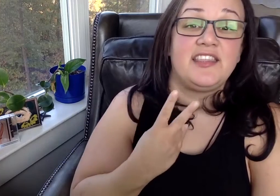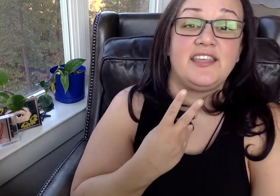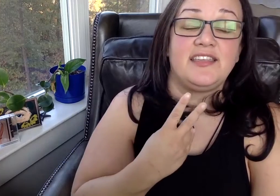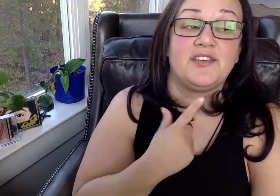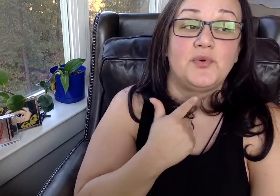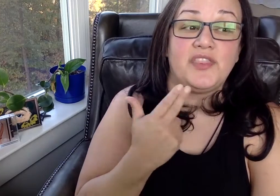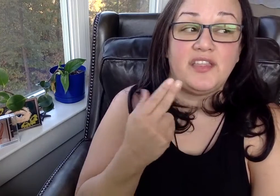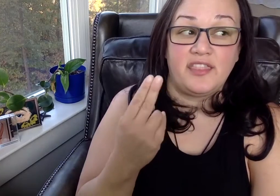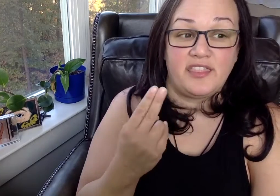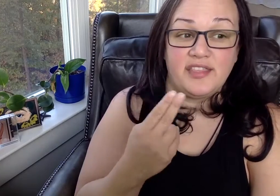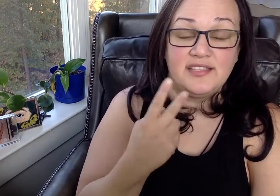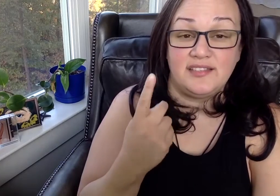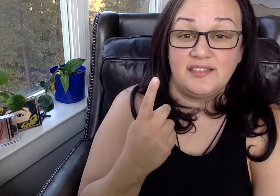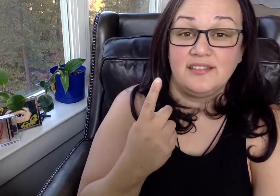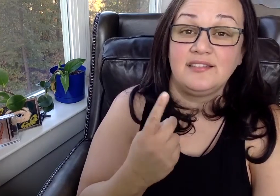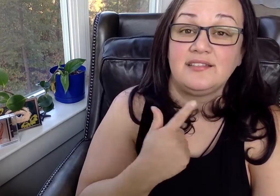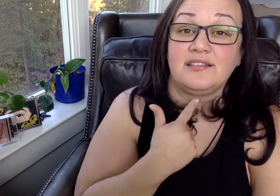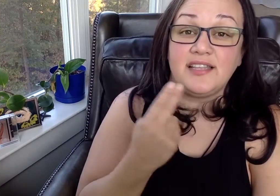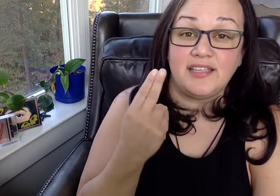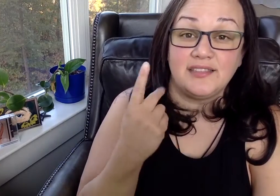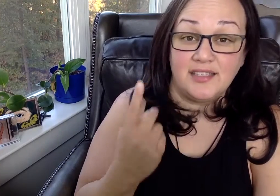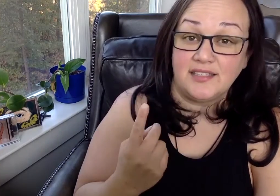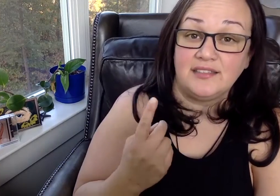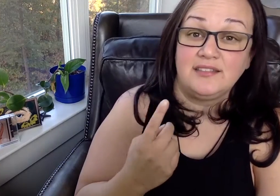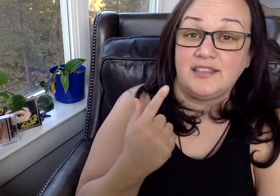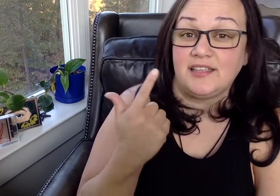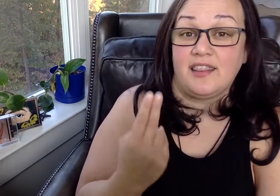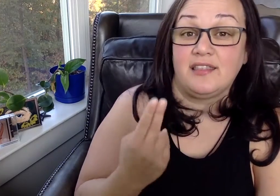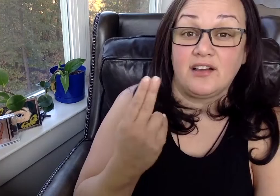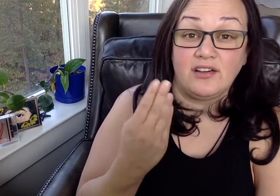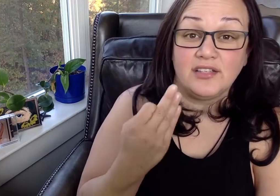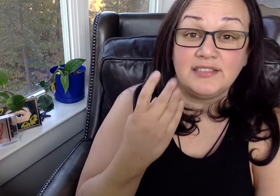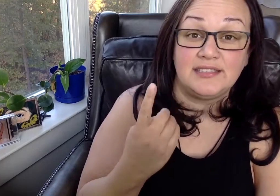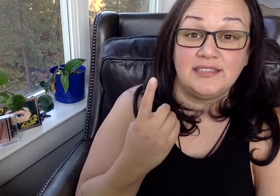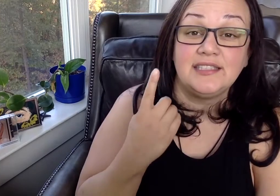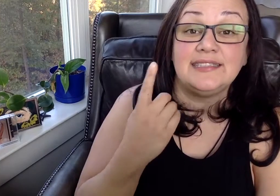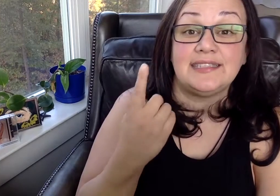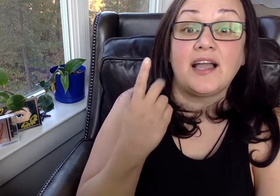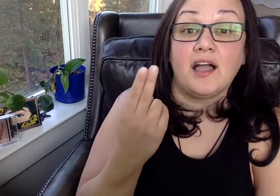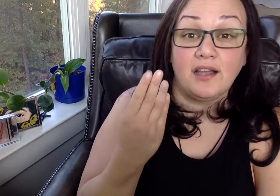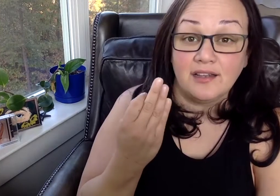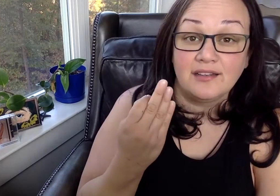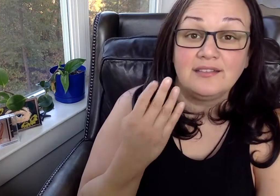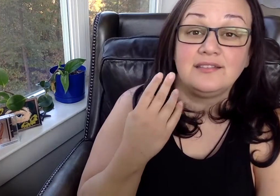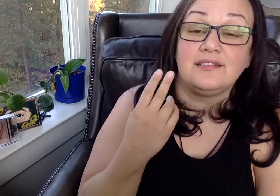Everything with us is a the, like the car, the car,